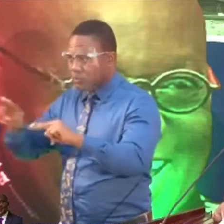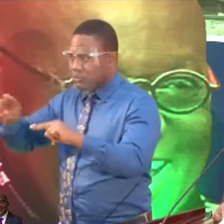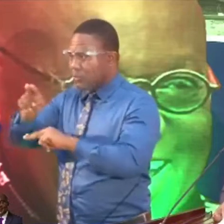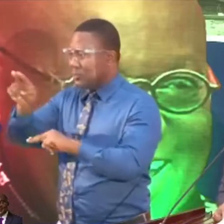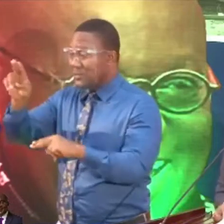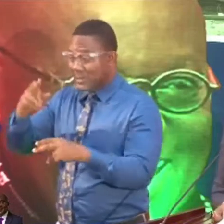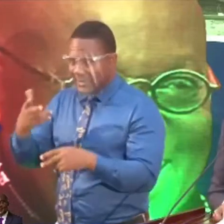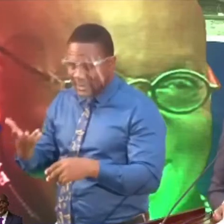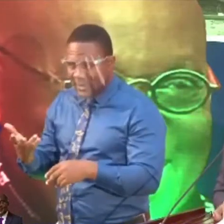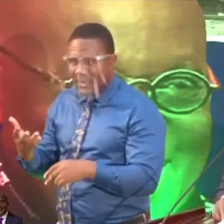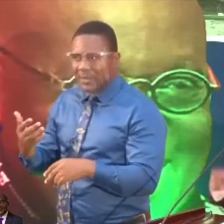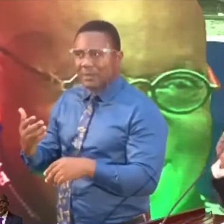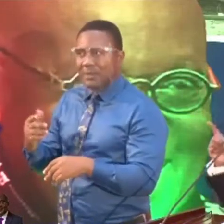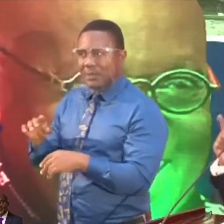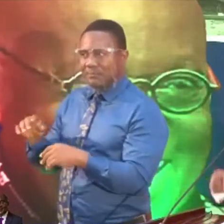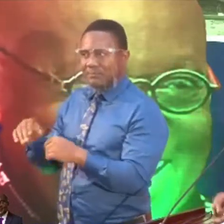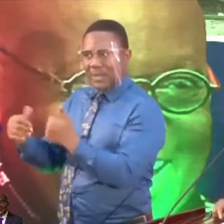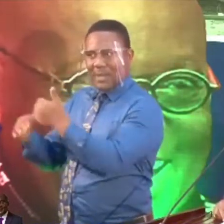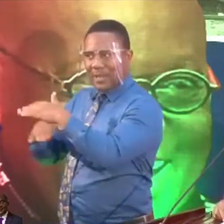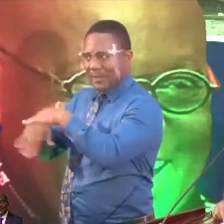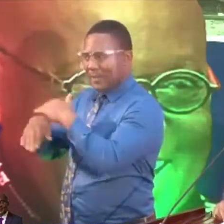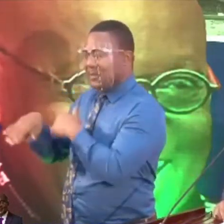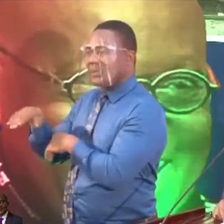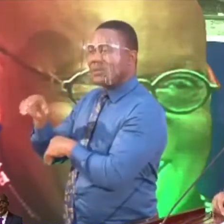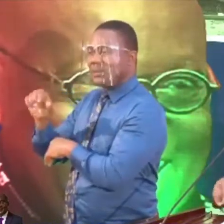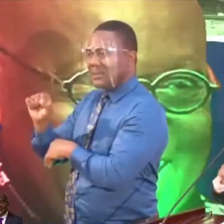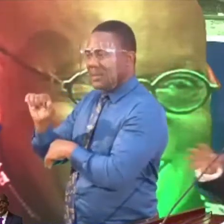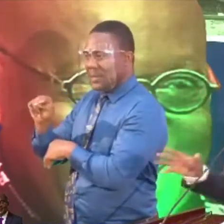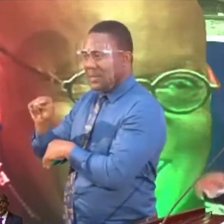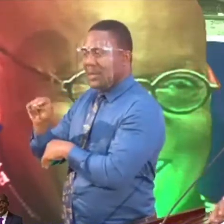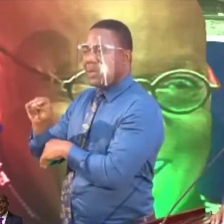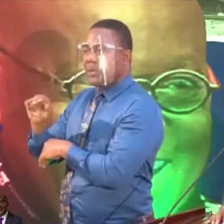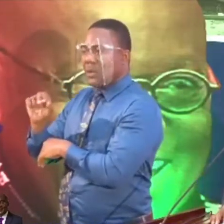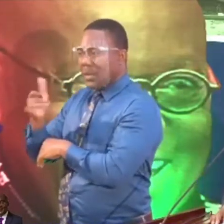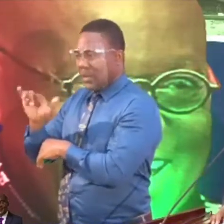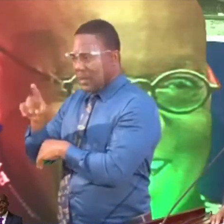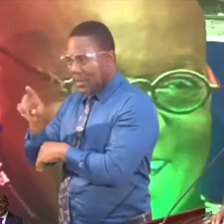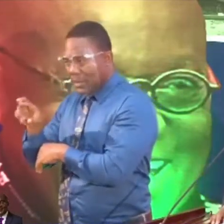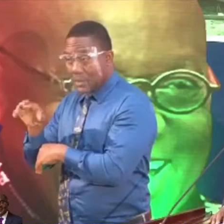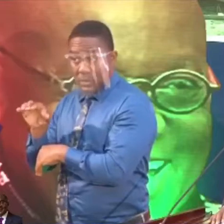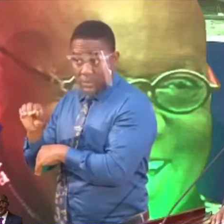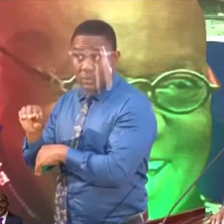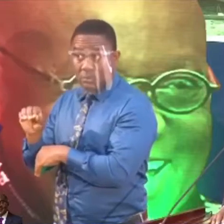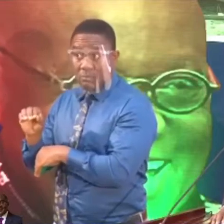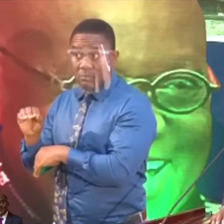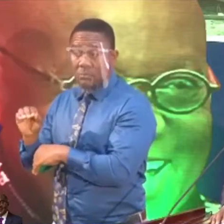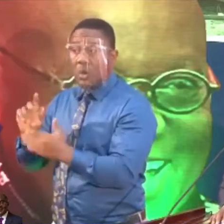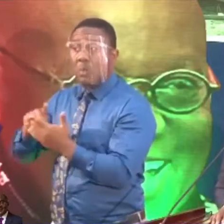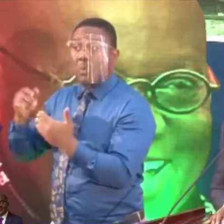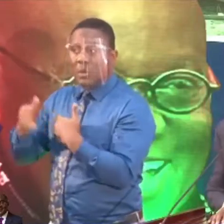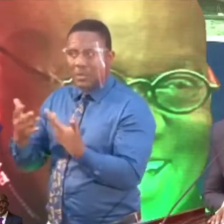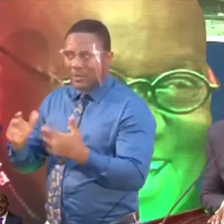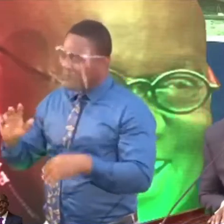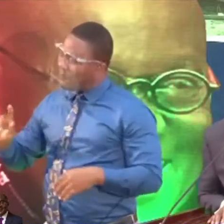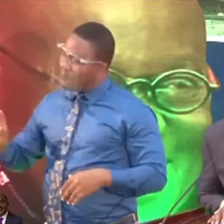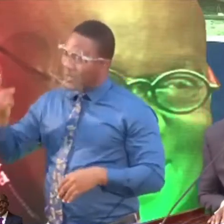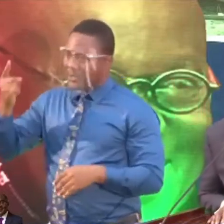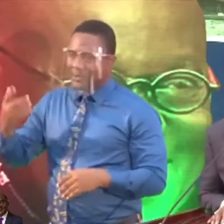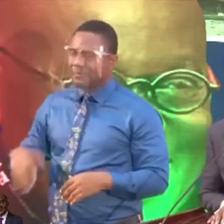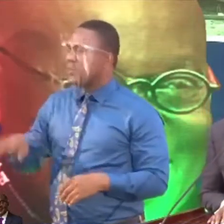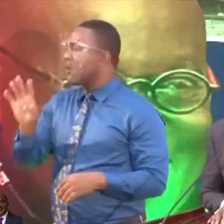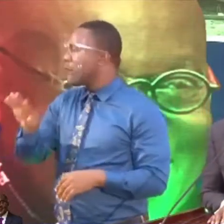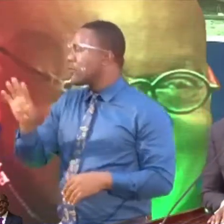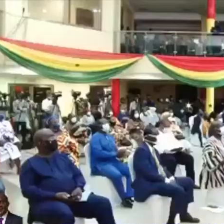Sino-Hydro program. This is the first ever interchange in the 5 northern regions of Ghana, and it's at